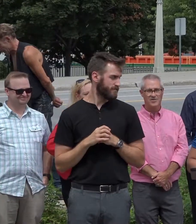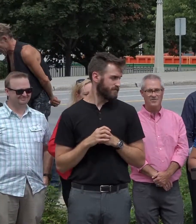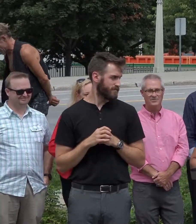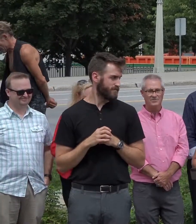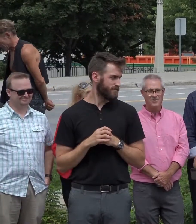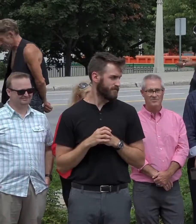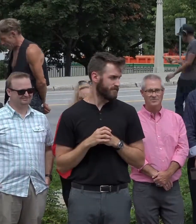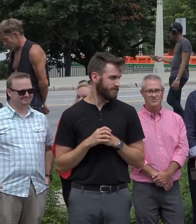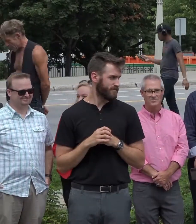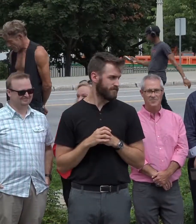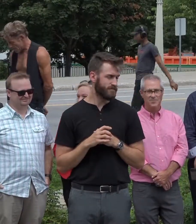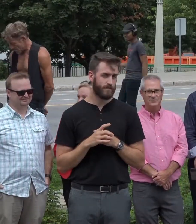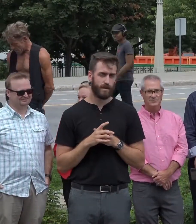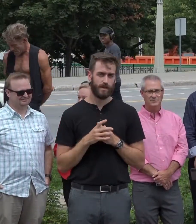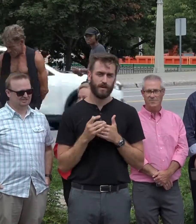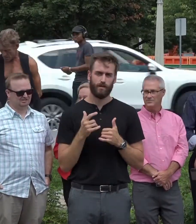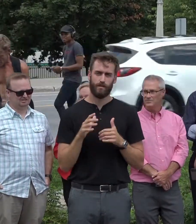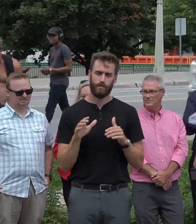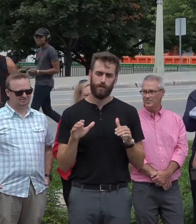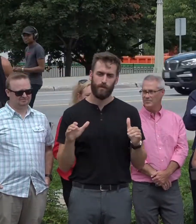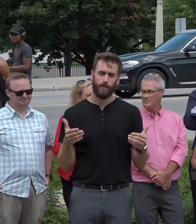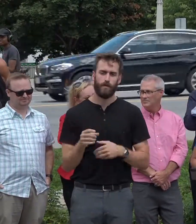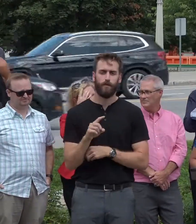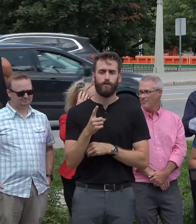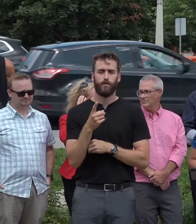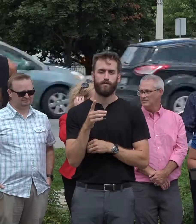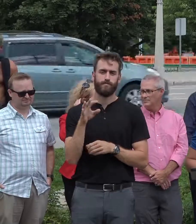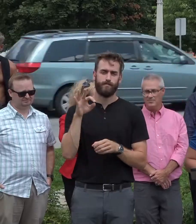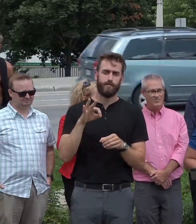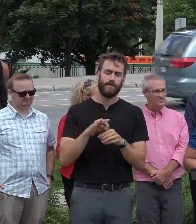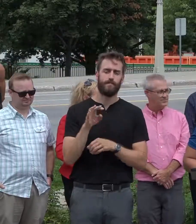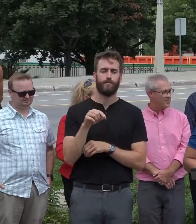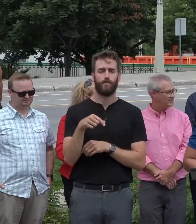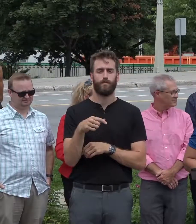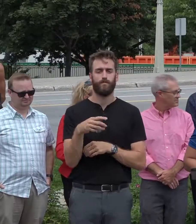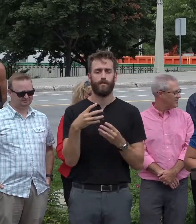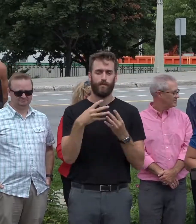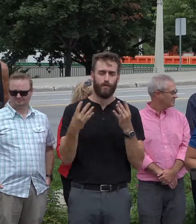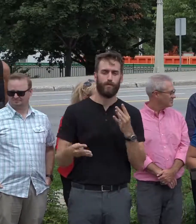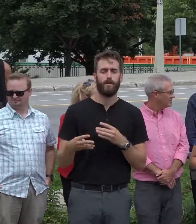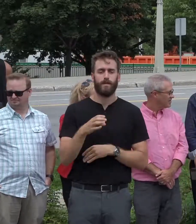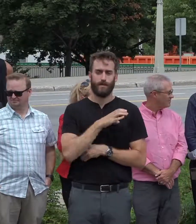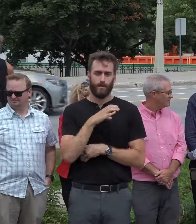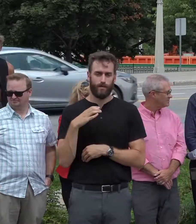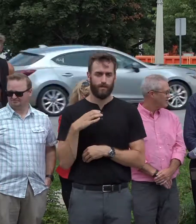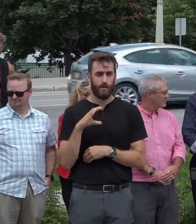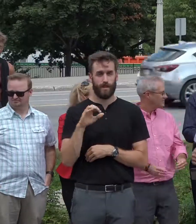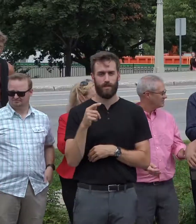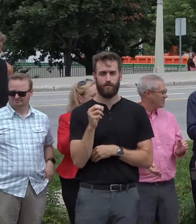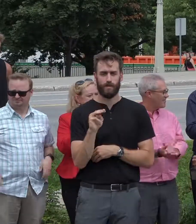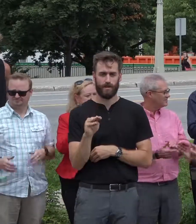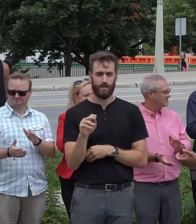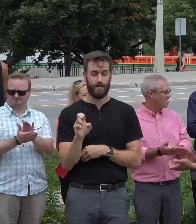I would now like to welcome the first elected queer councillor of the City of Ottawa, Catherine